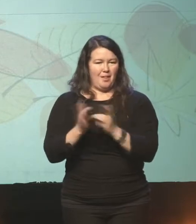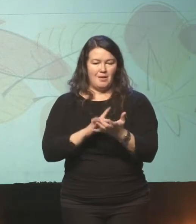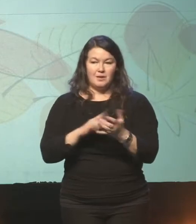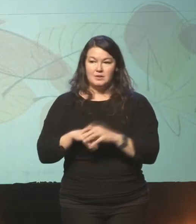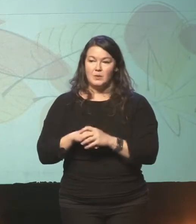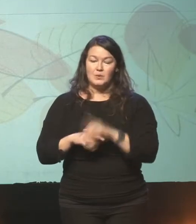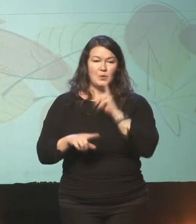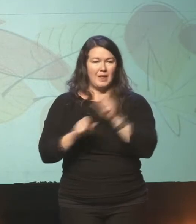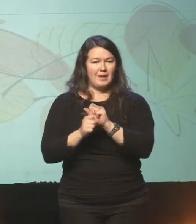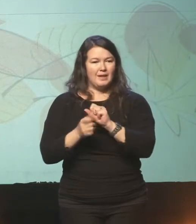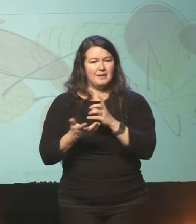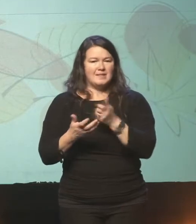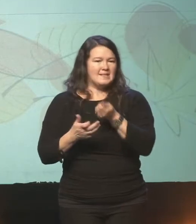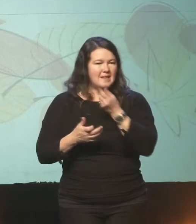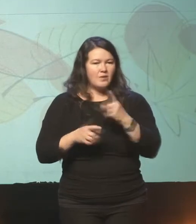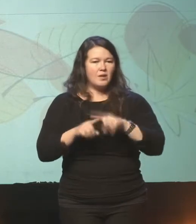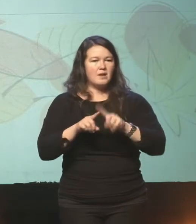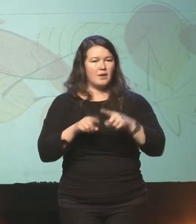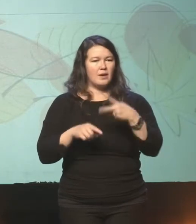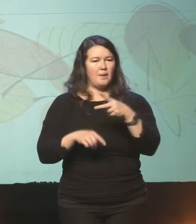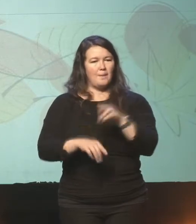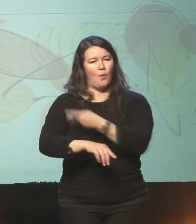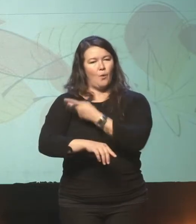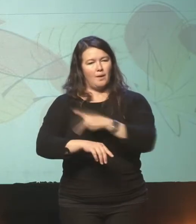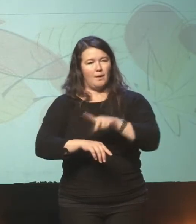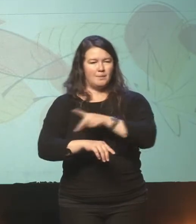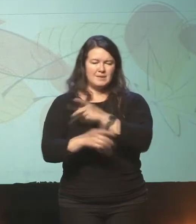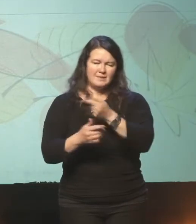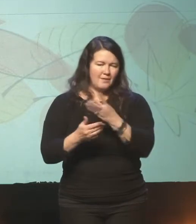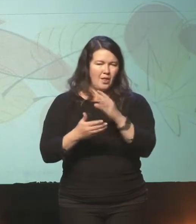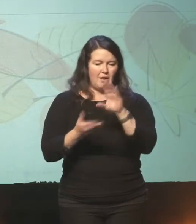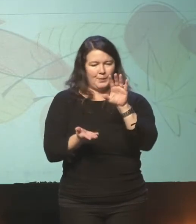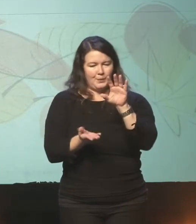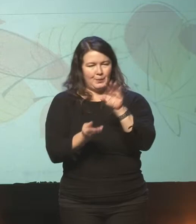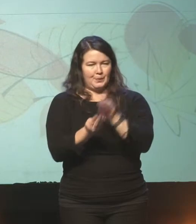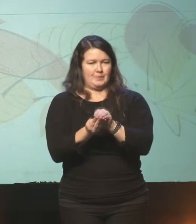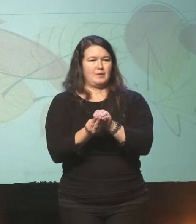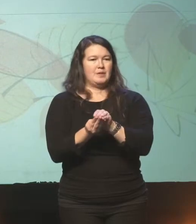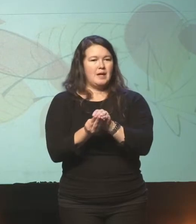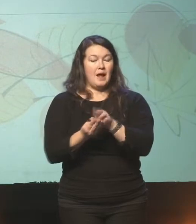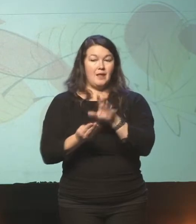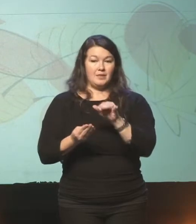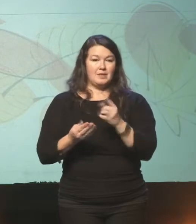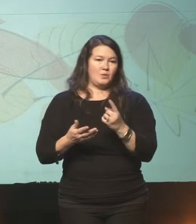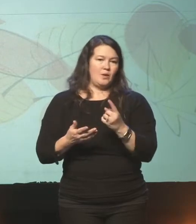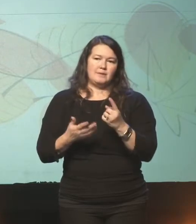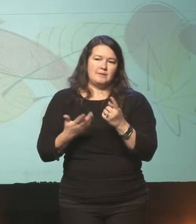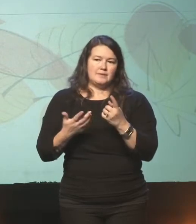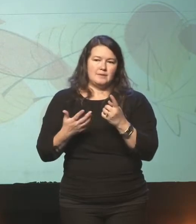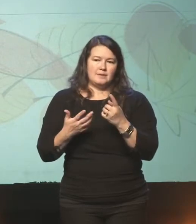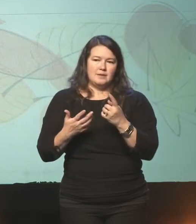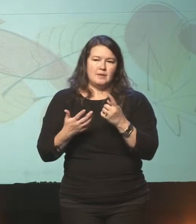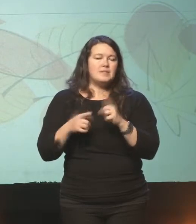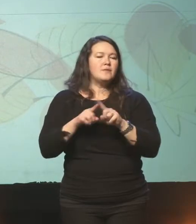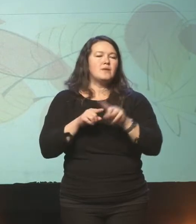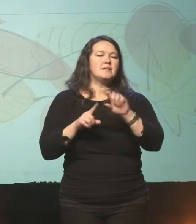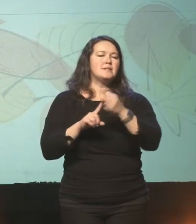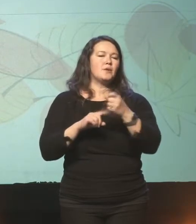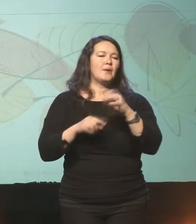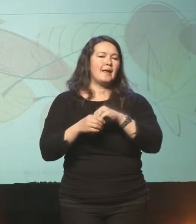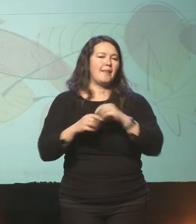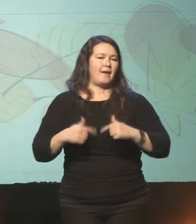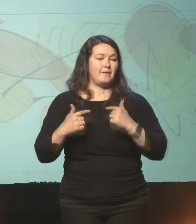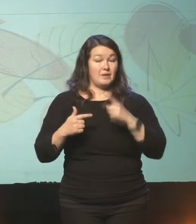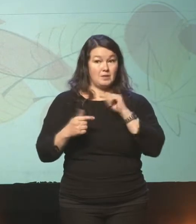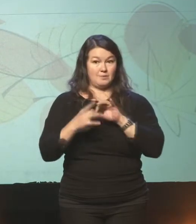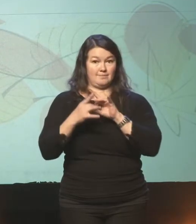of poetry. It's a whole bunch of poems about all different scenarios and settings in life. And this one is typically ascribed to King David. That's just